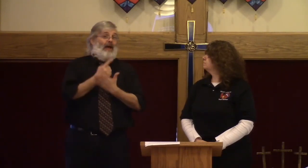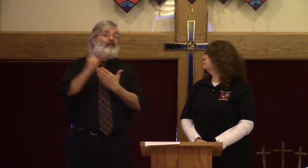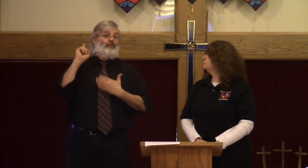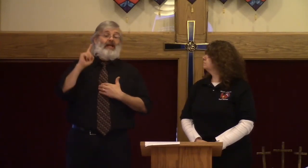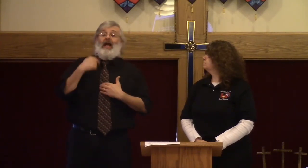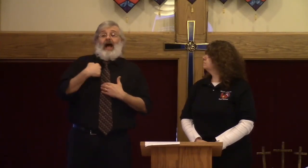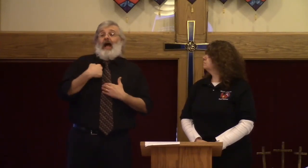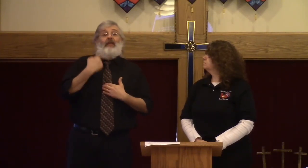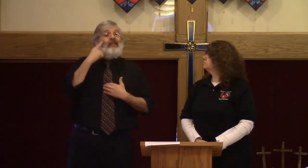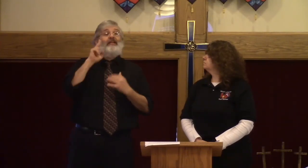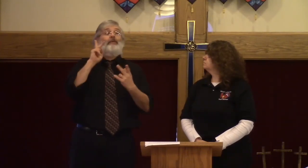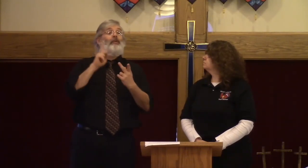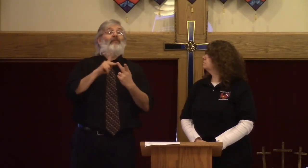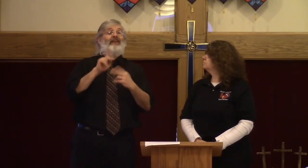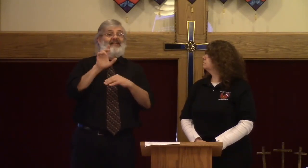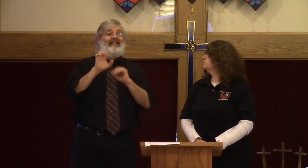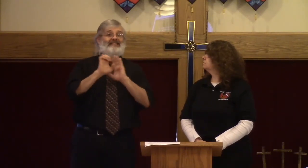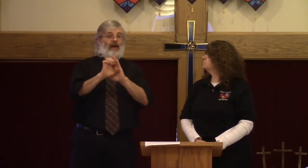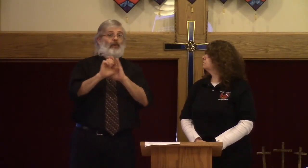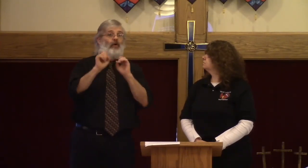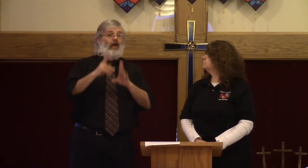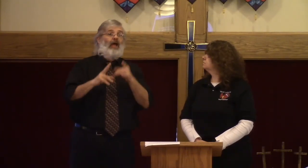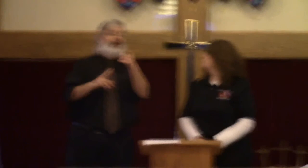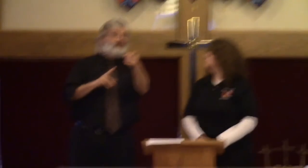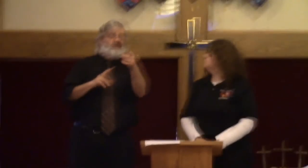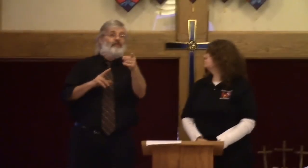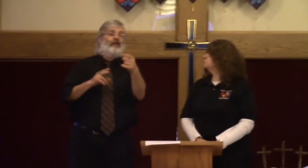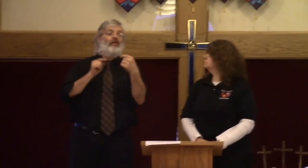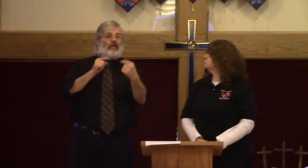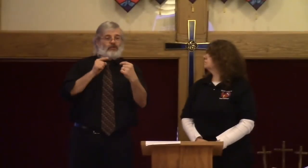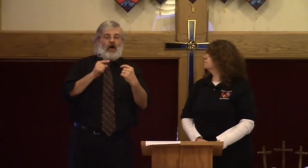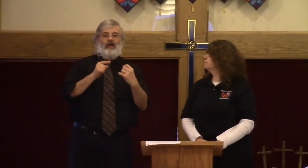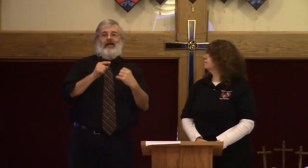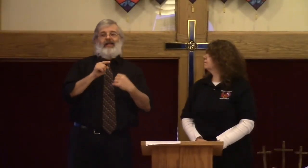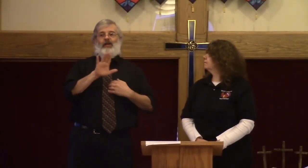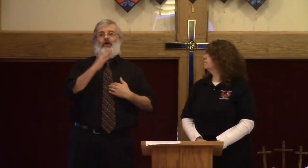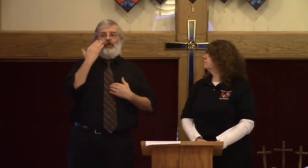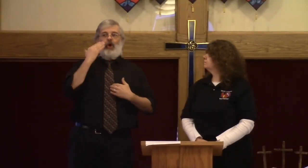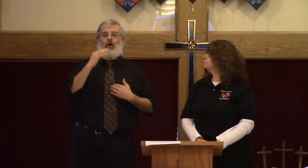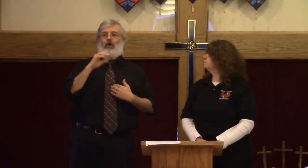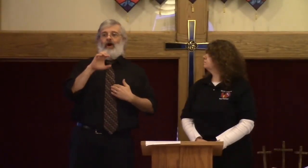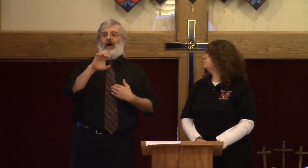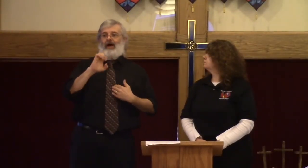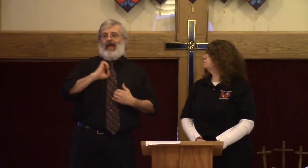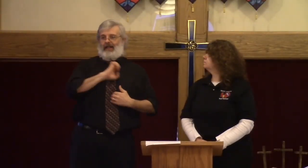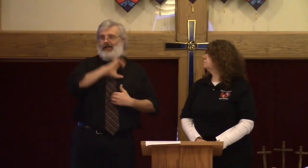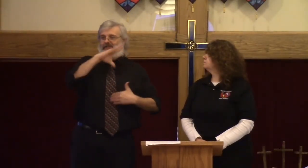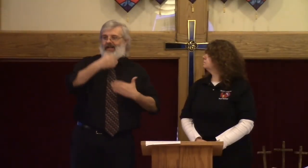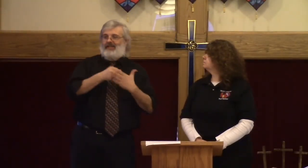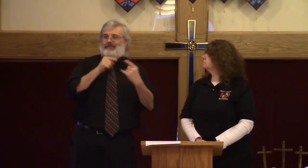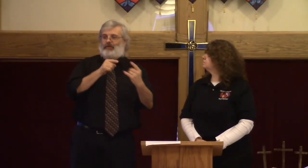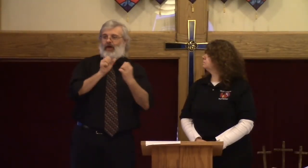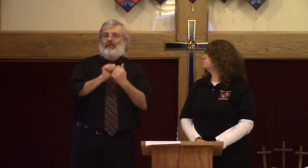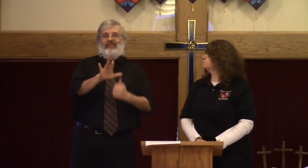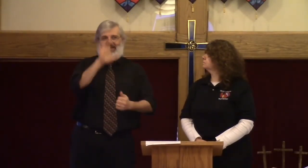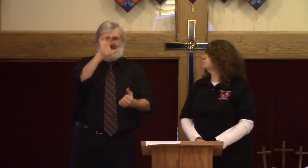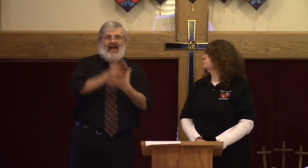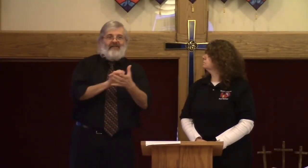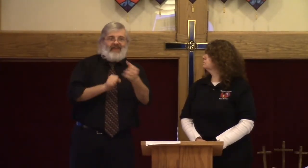past week, I think is a perfect example, okay? Because she's been struggling, Elliot, her son, is struggling with his